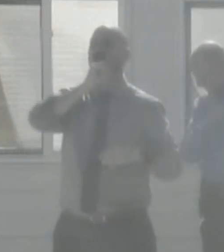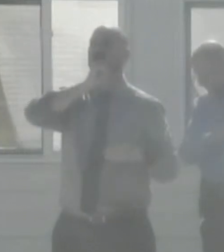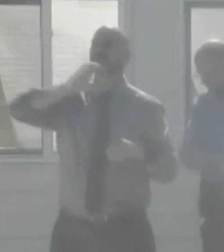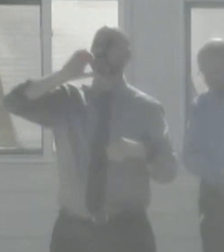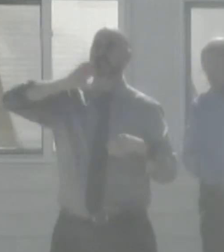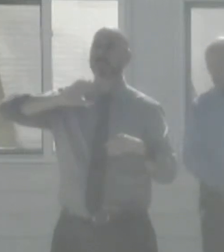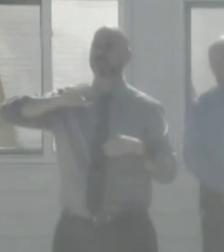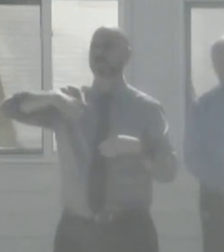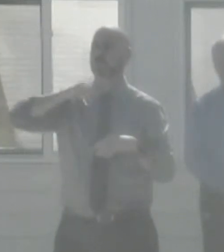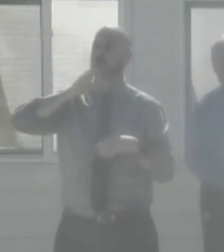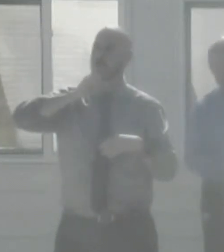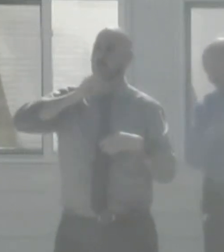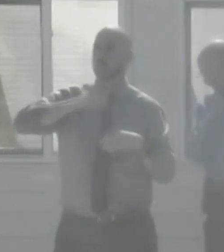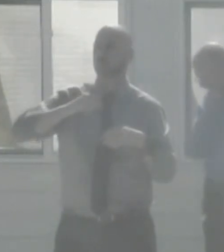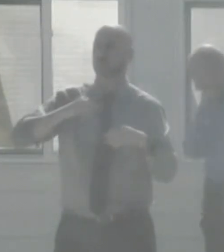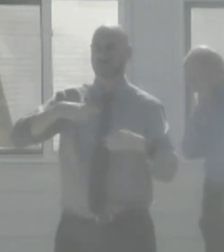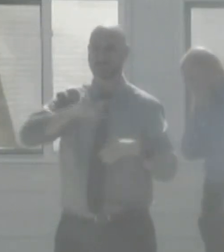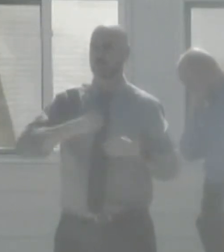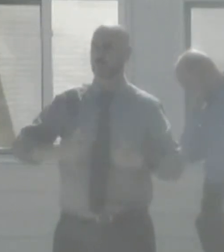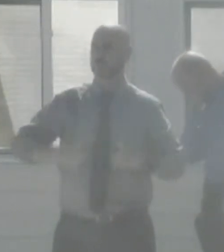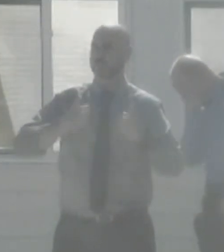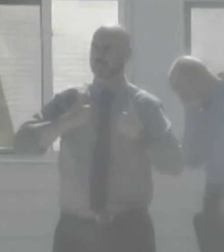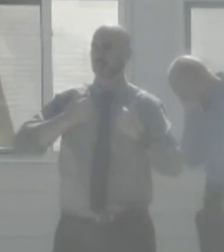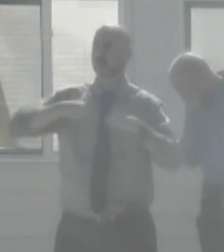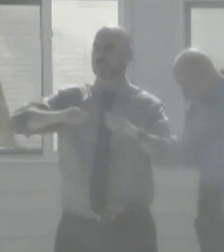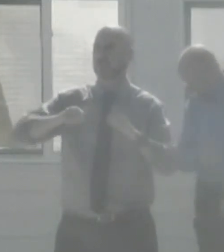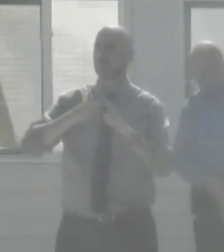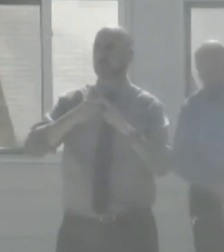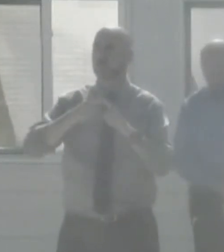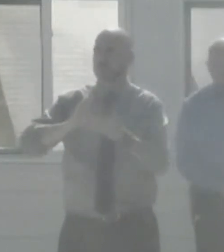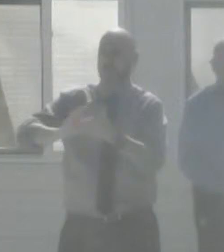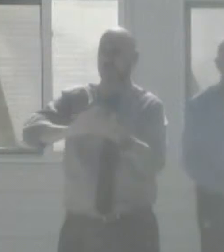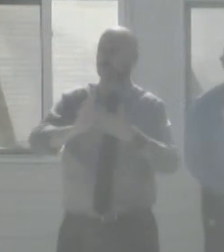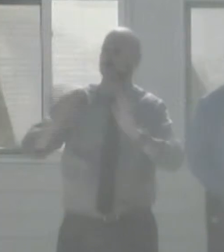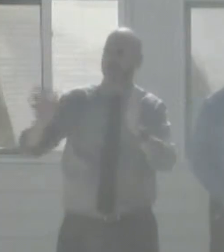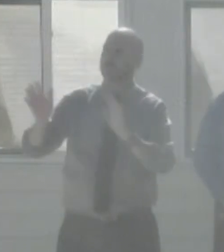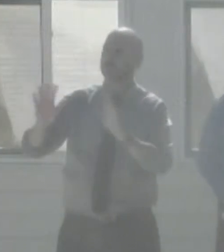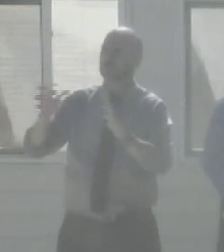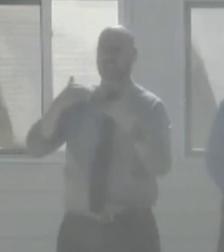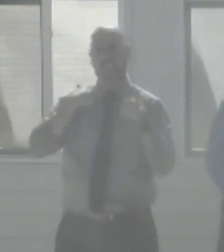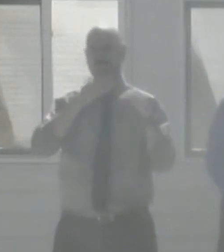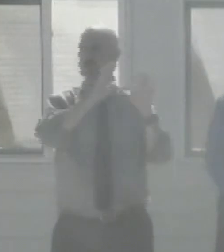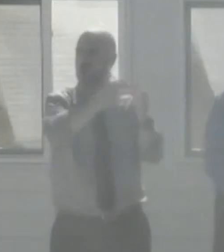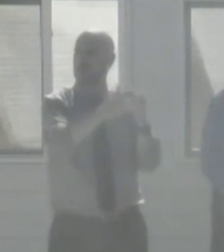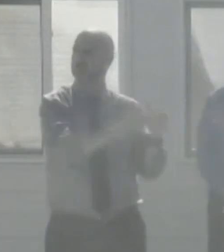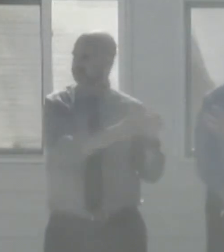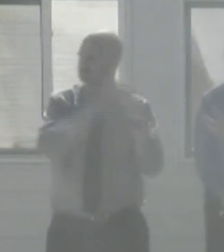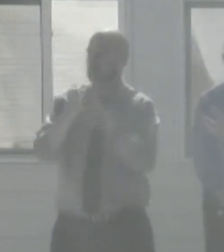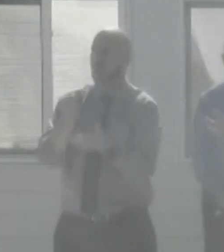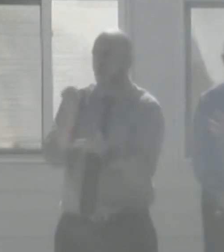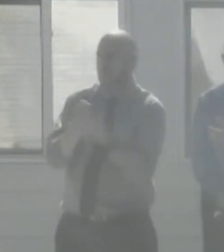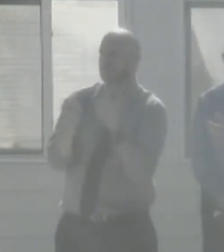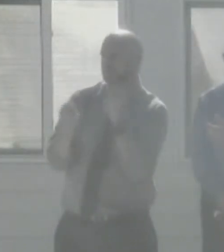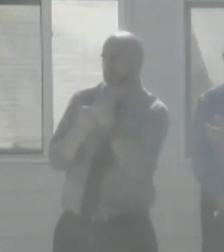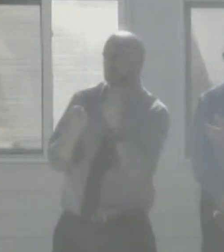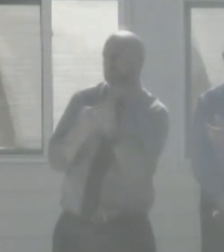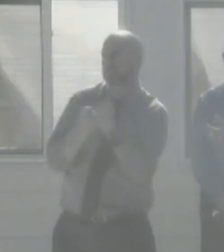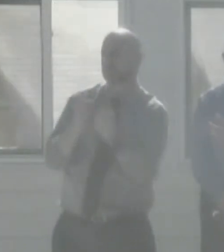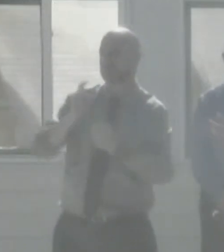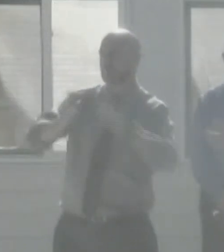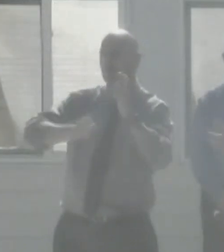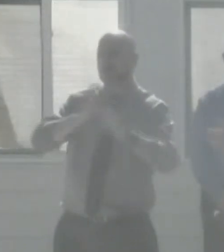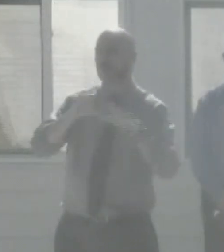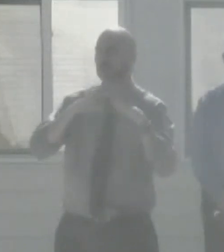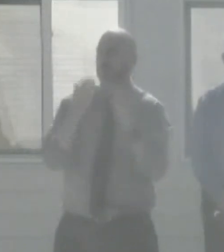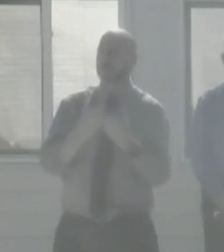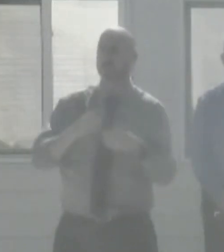groups that will be in Florida that will help you with some of these things. These charity groups, these church groups, they go in to help people with